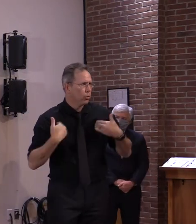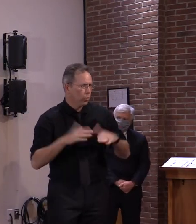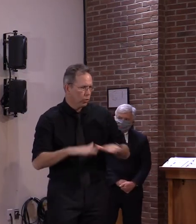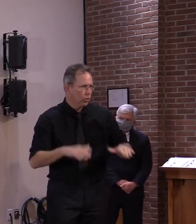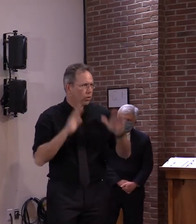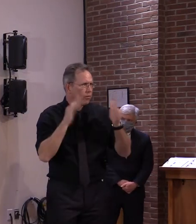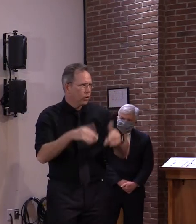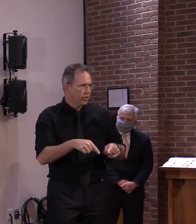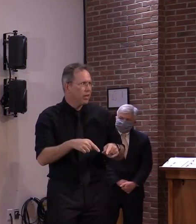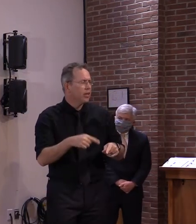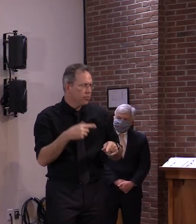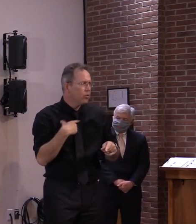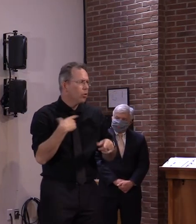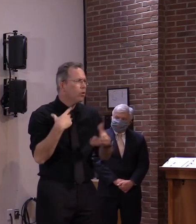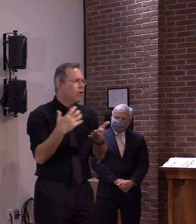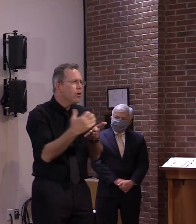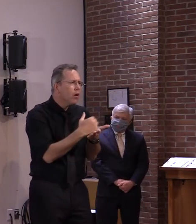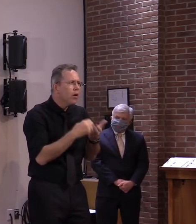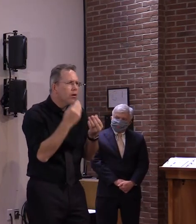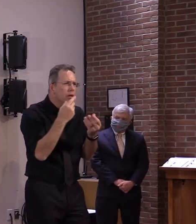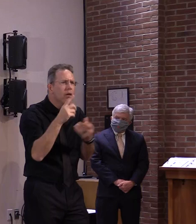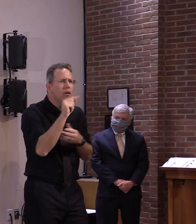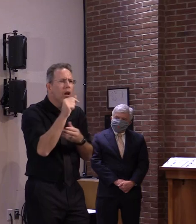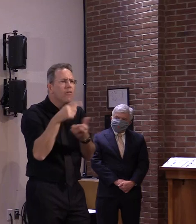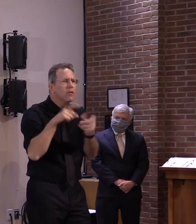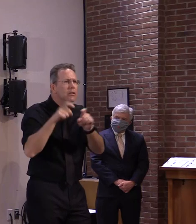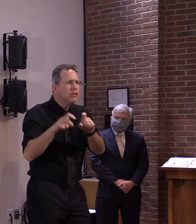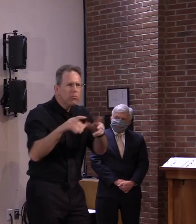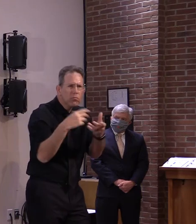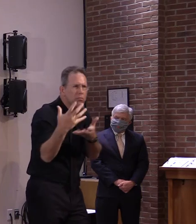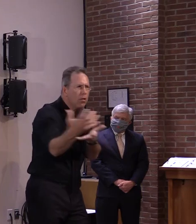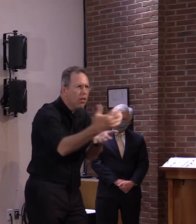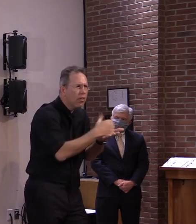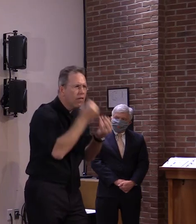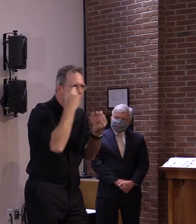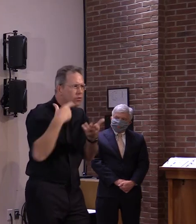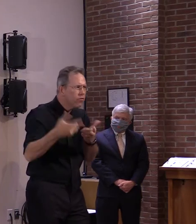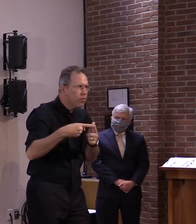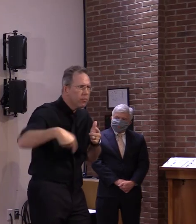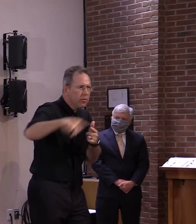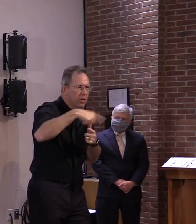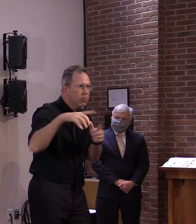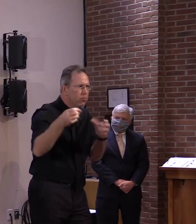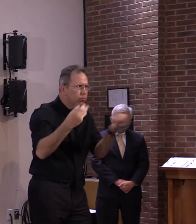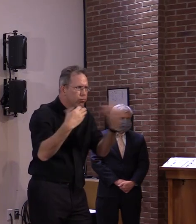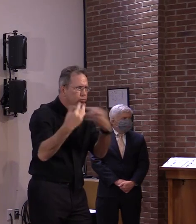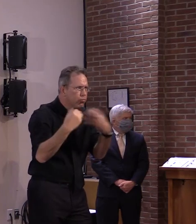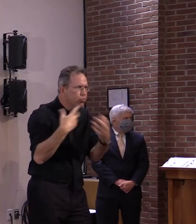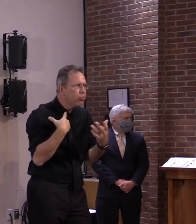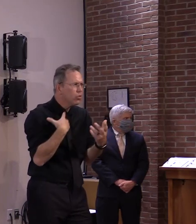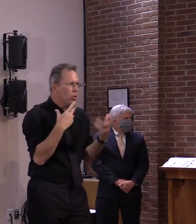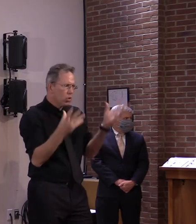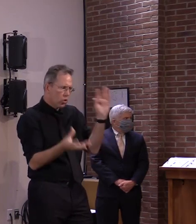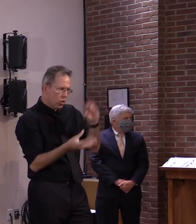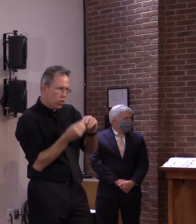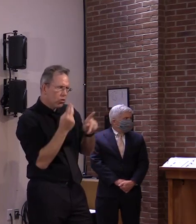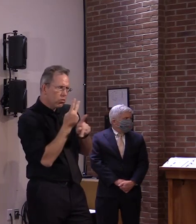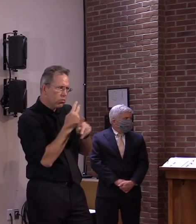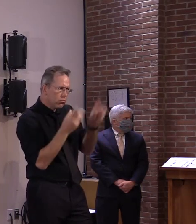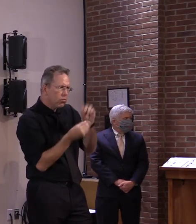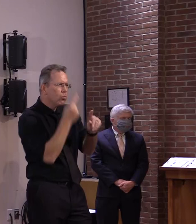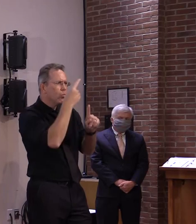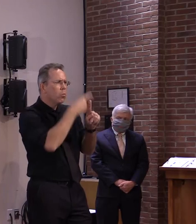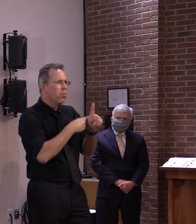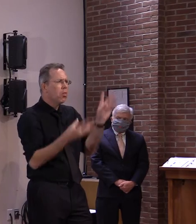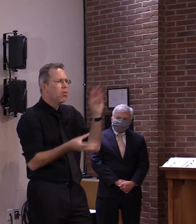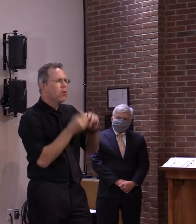data on those trends, and we're finalizing actually today the data collection for the month of October, so we'll be able to provide an update